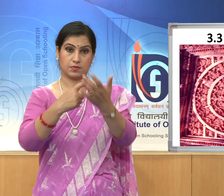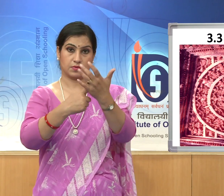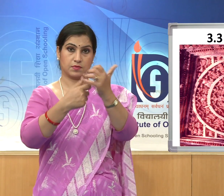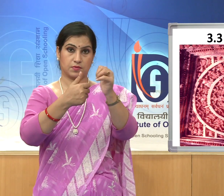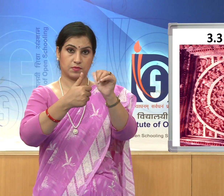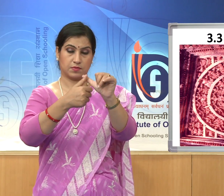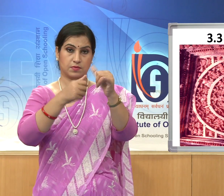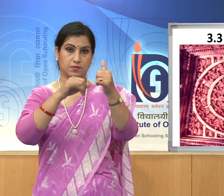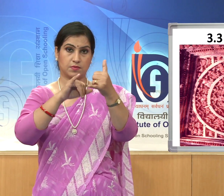Rasa-Lila.